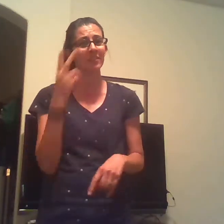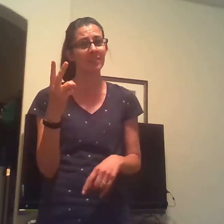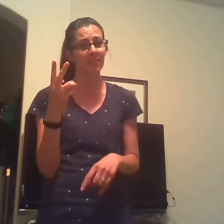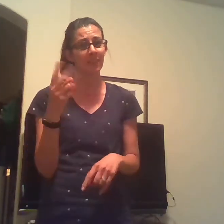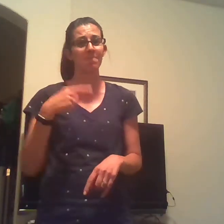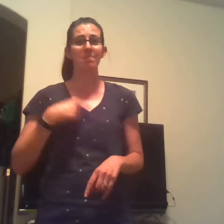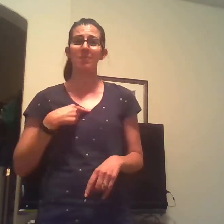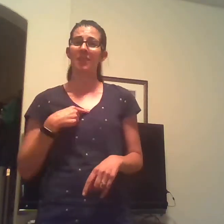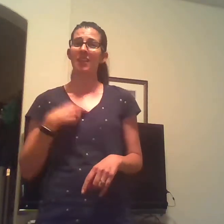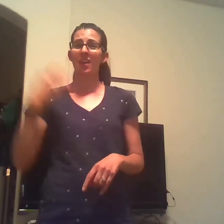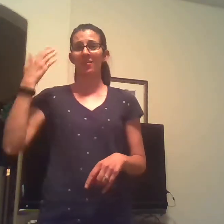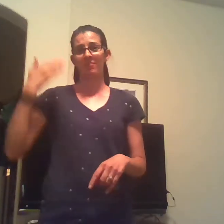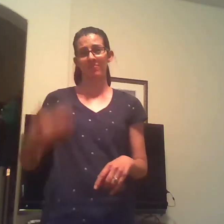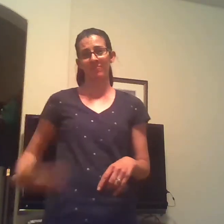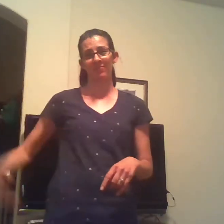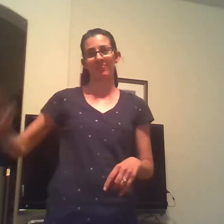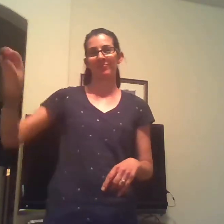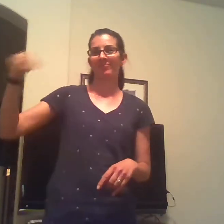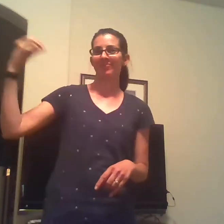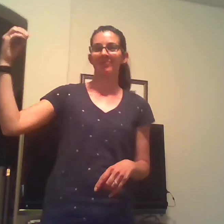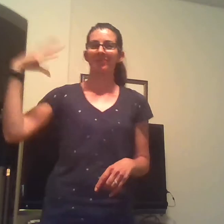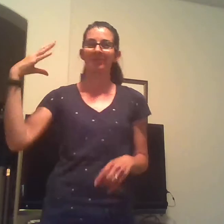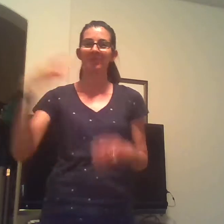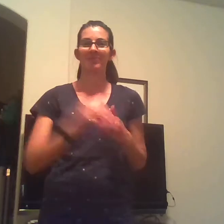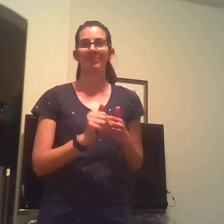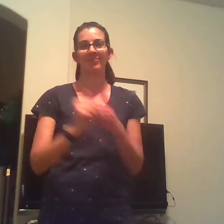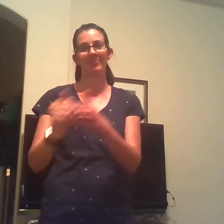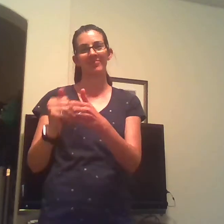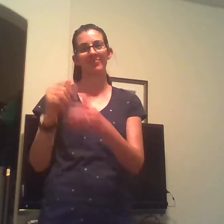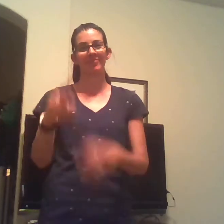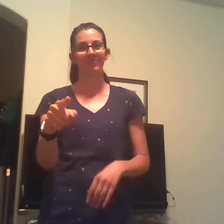I'll be the light to guide you.